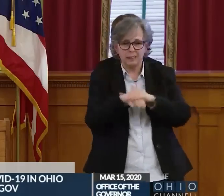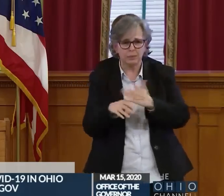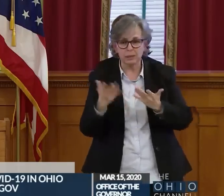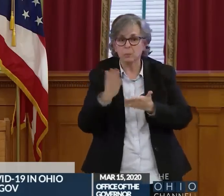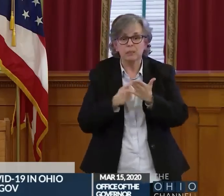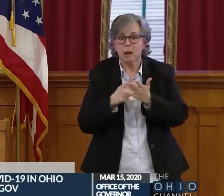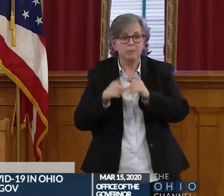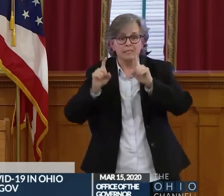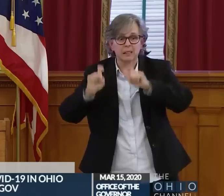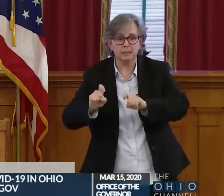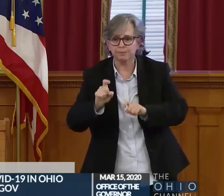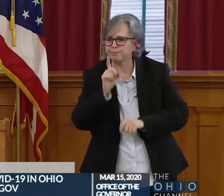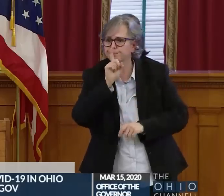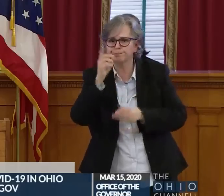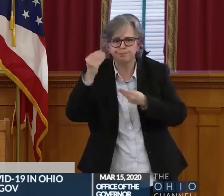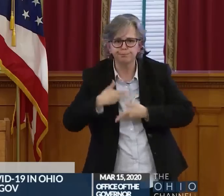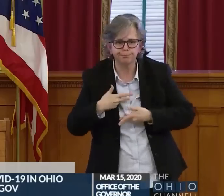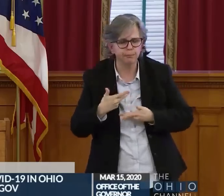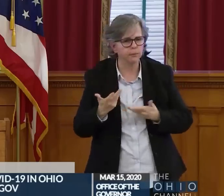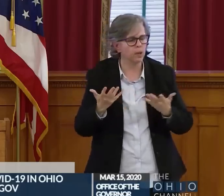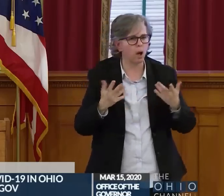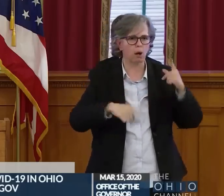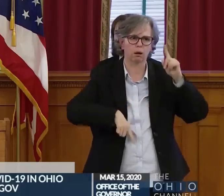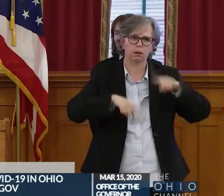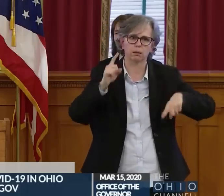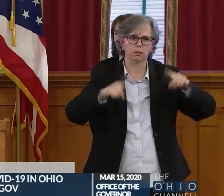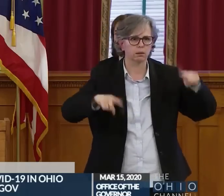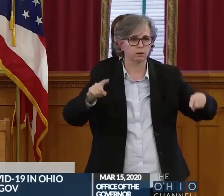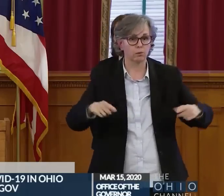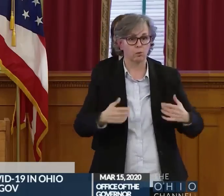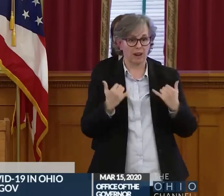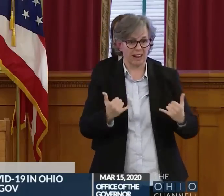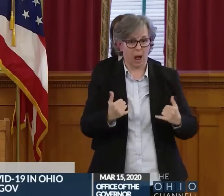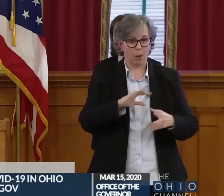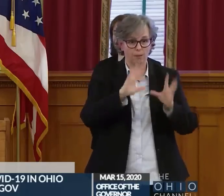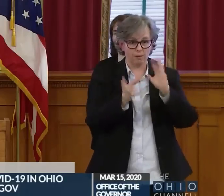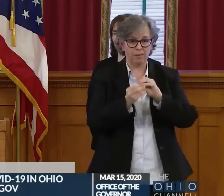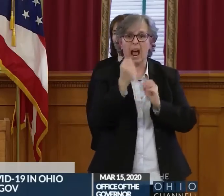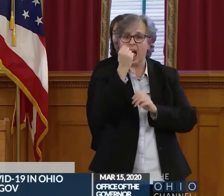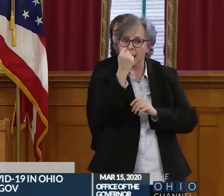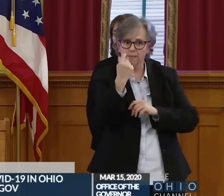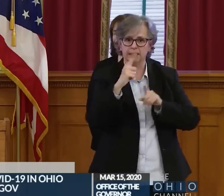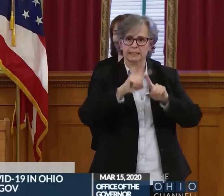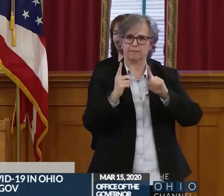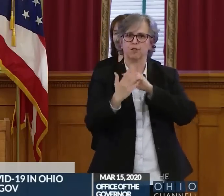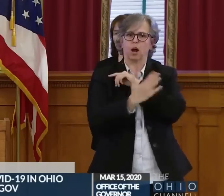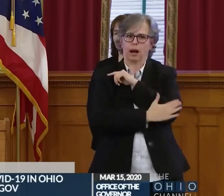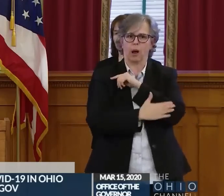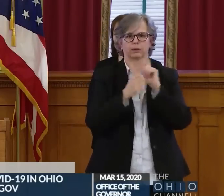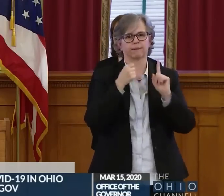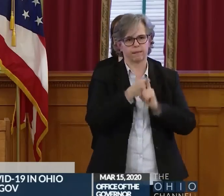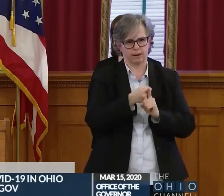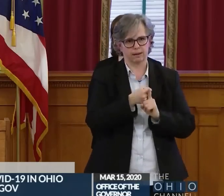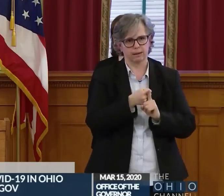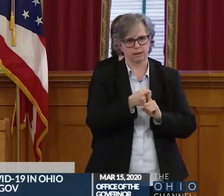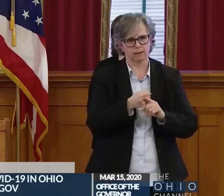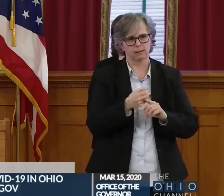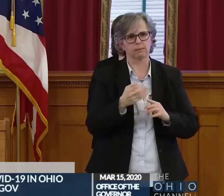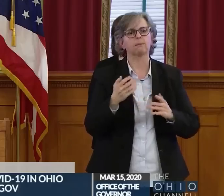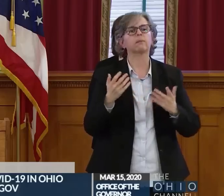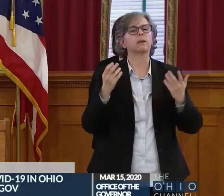in. But as of right now, we have 11 counties that we have accounted for: Belmont, Butler, Cuyahoga, Franklin,